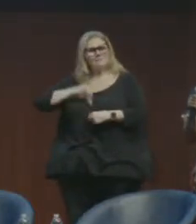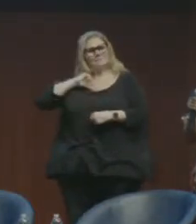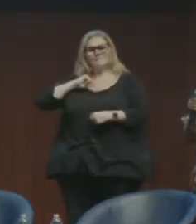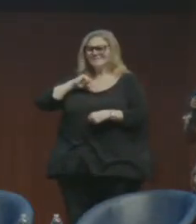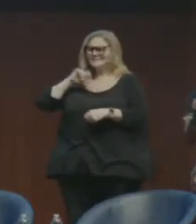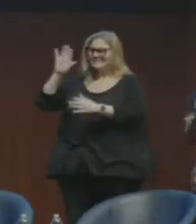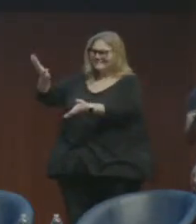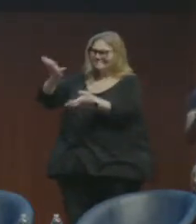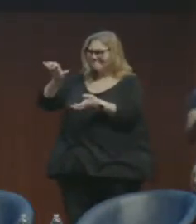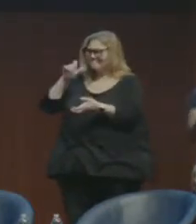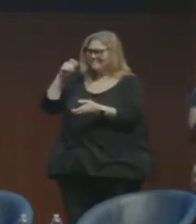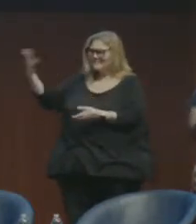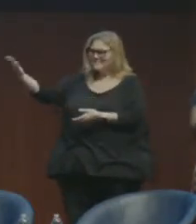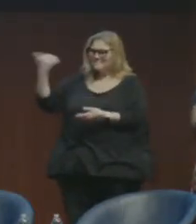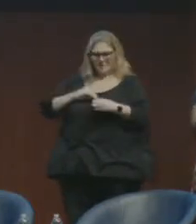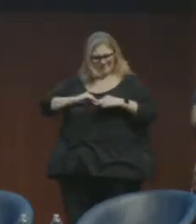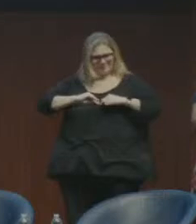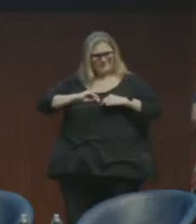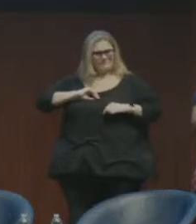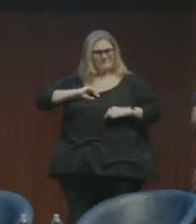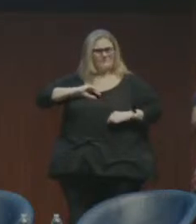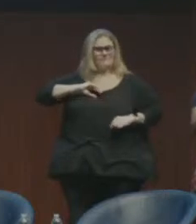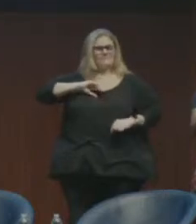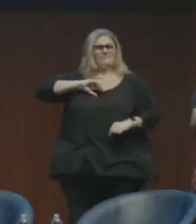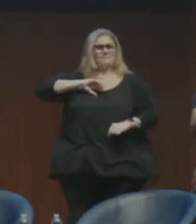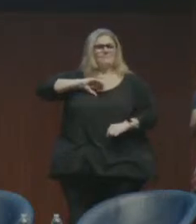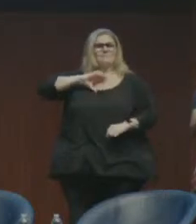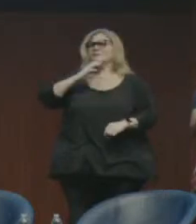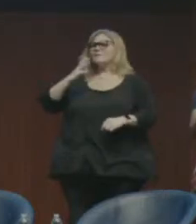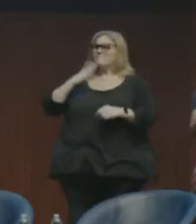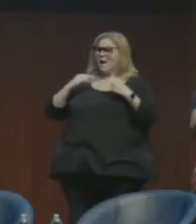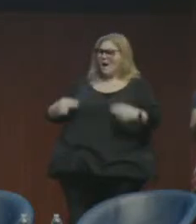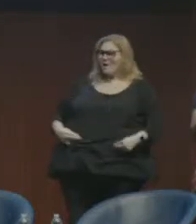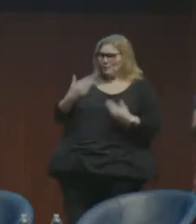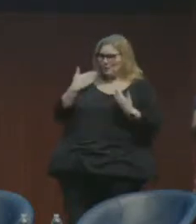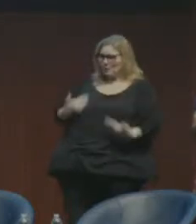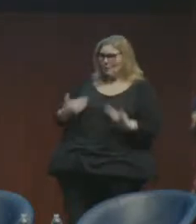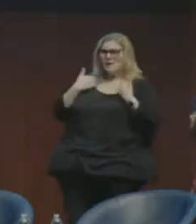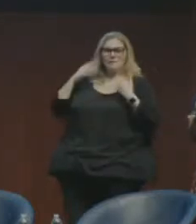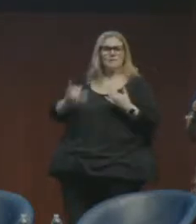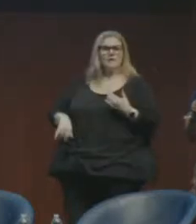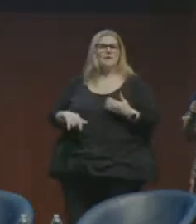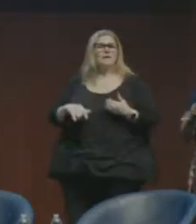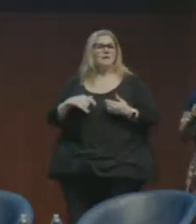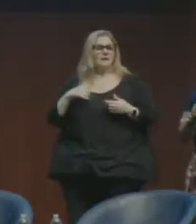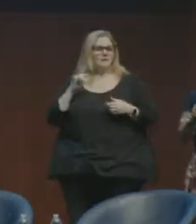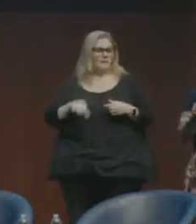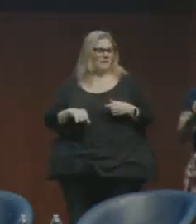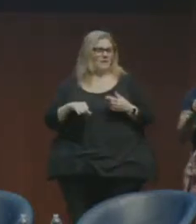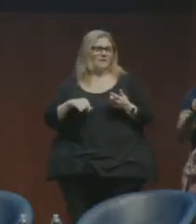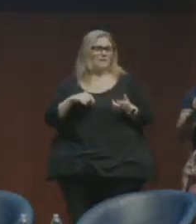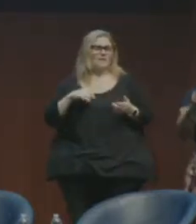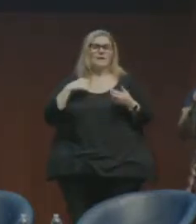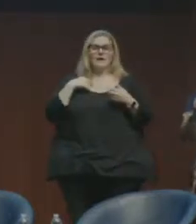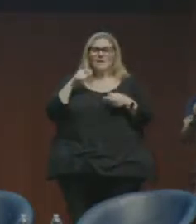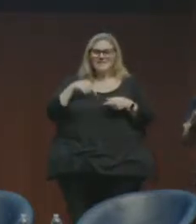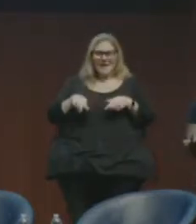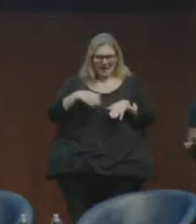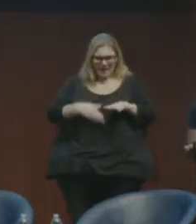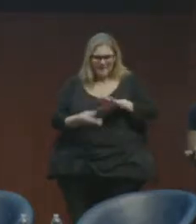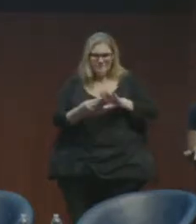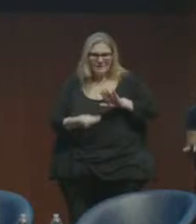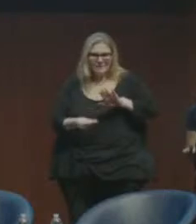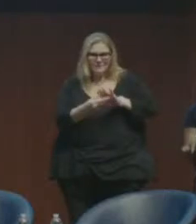my dignity, took back my humanity. Well, he's under my feet. Where?